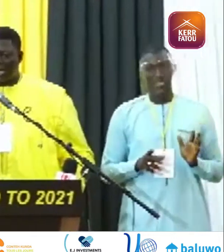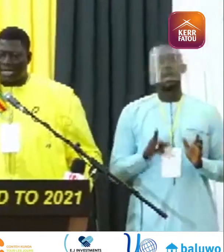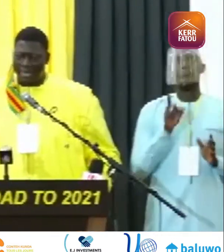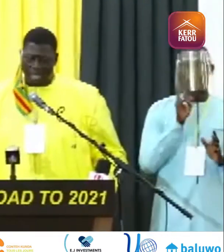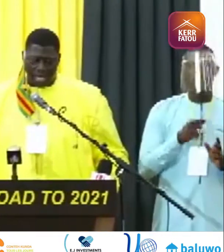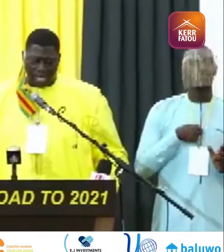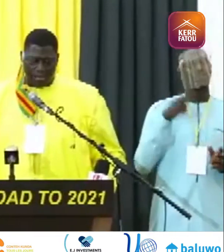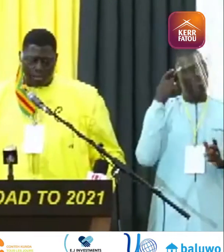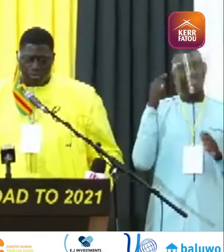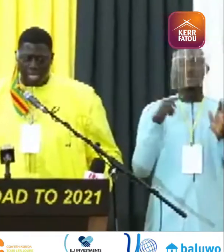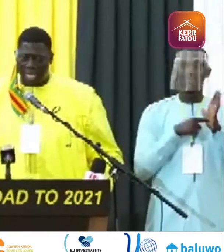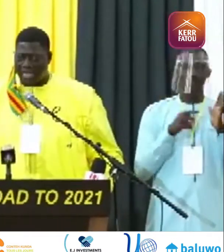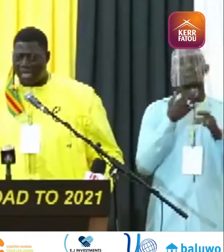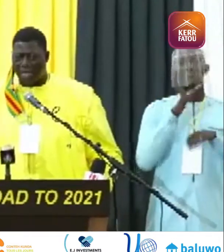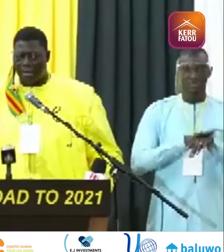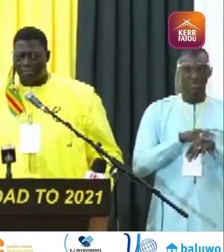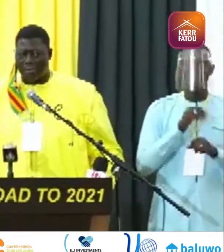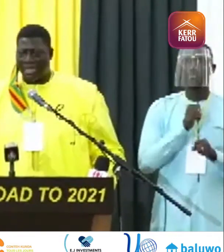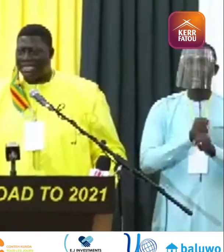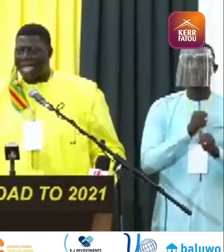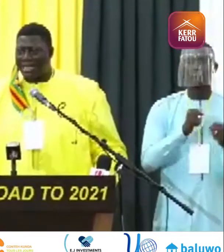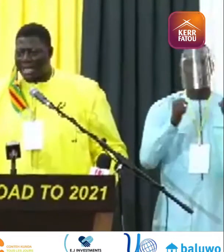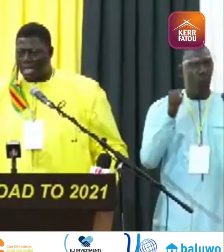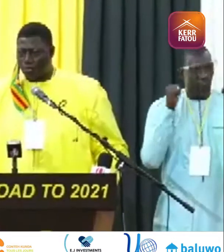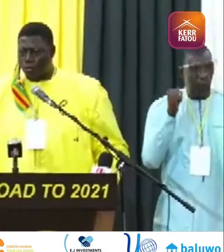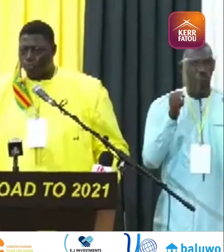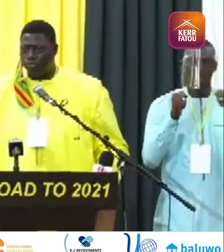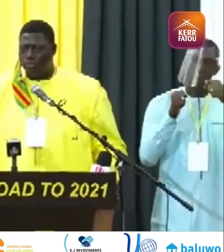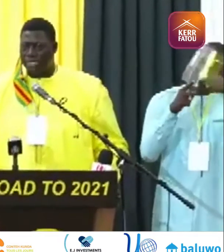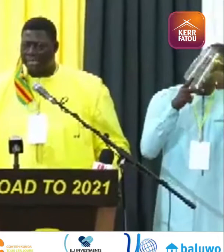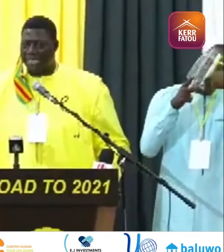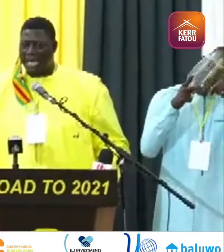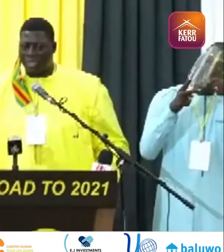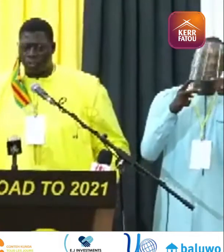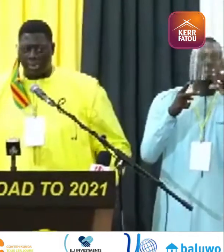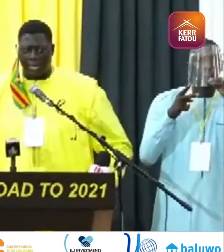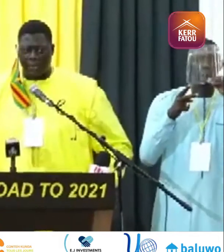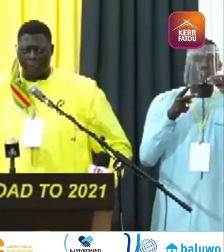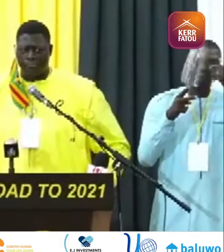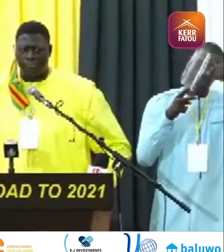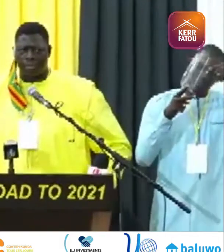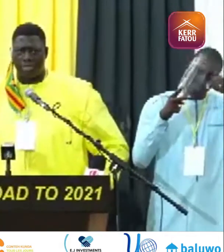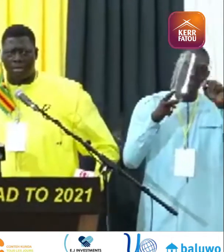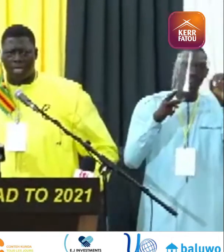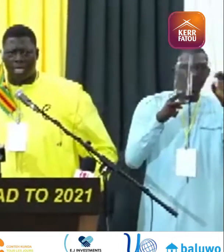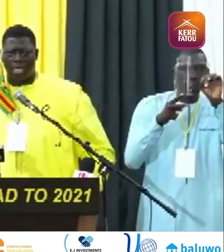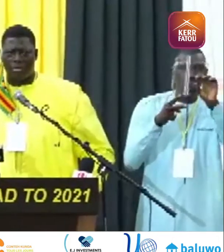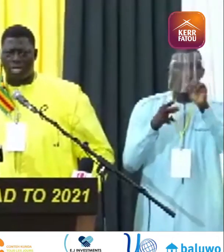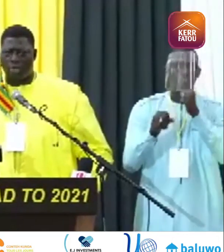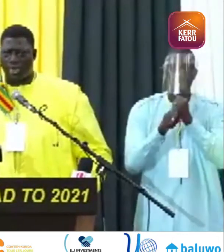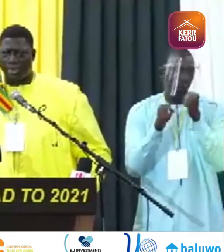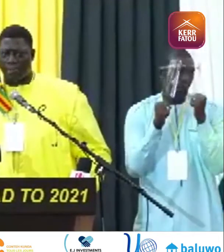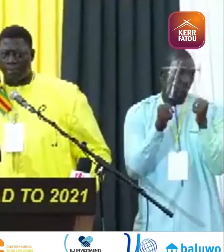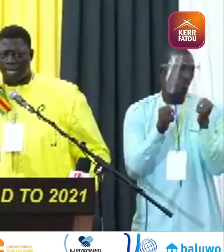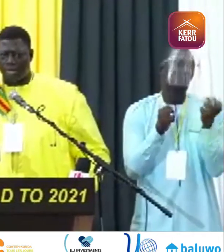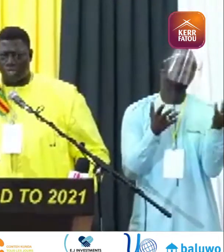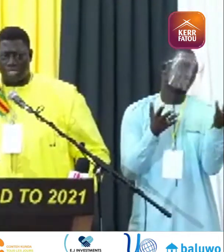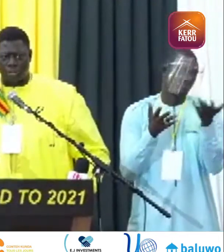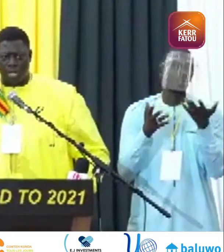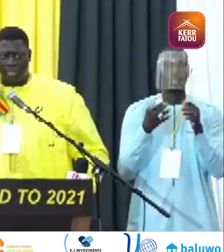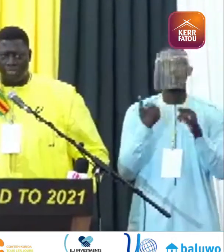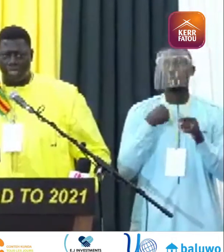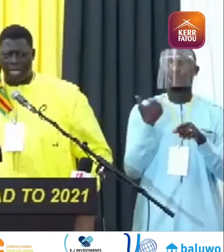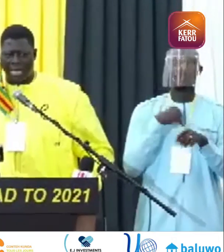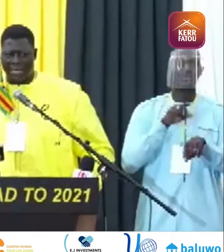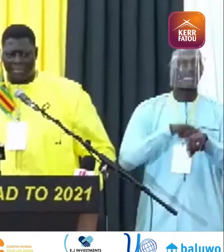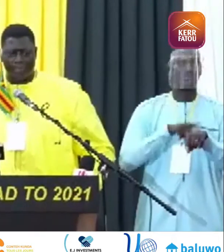waye baxna rek pour ñu dëgeural ben ñaari cadeau ndax té aljuma la ñu ngi wara dem juli